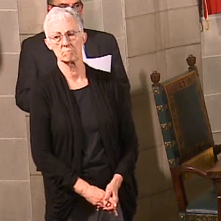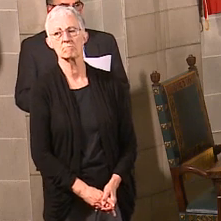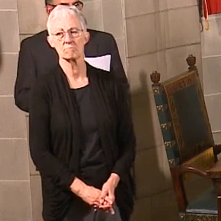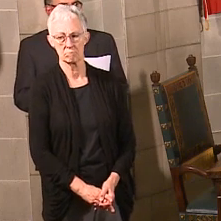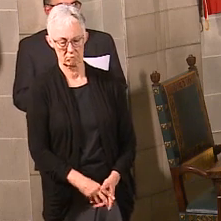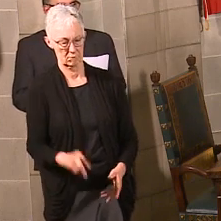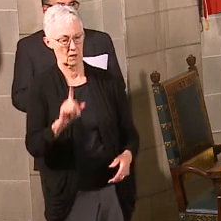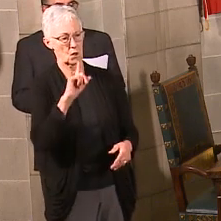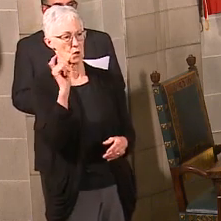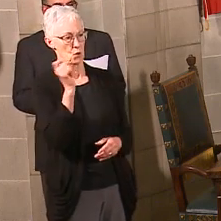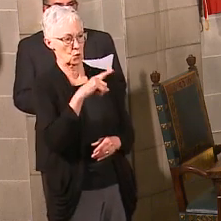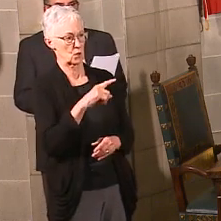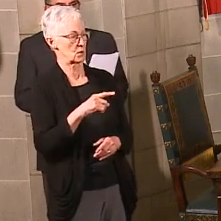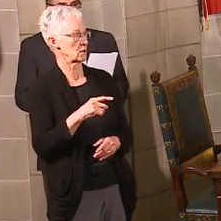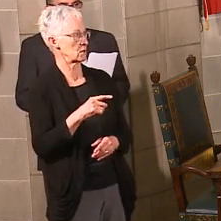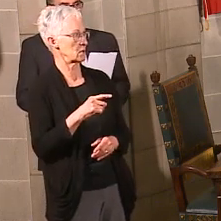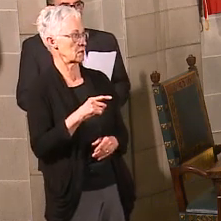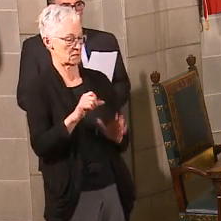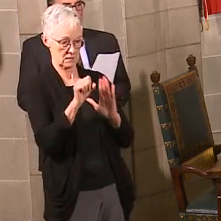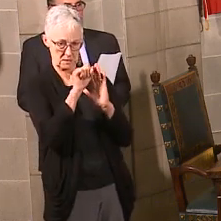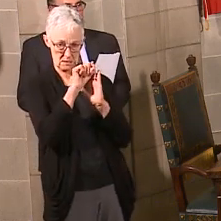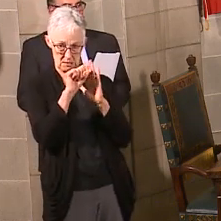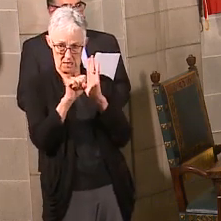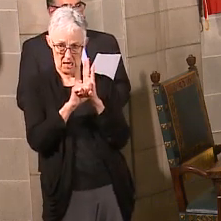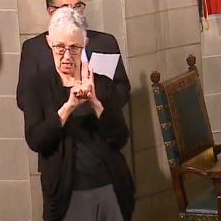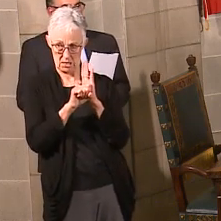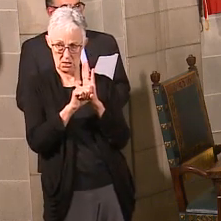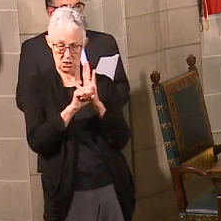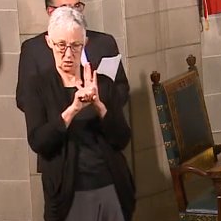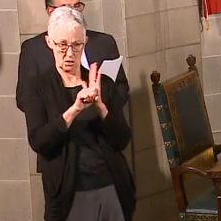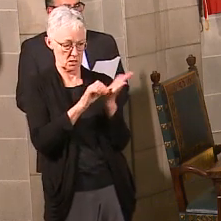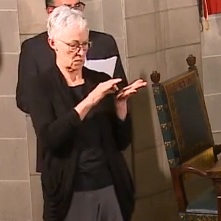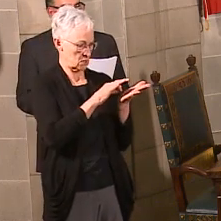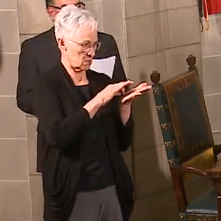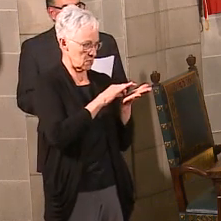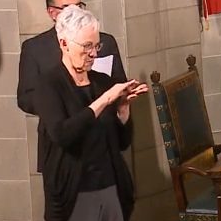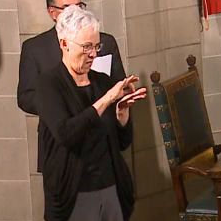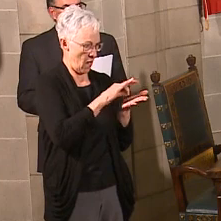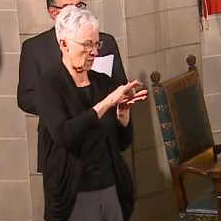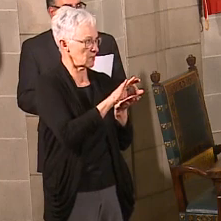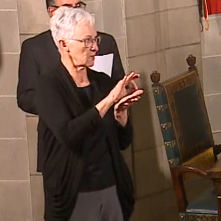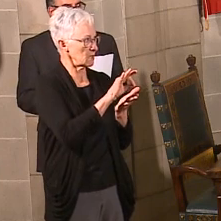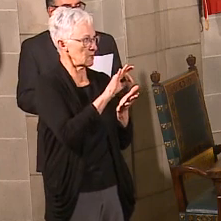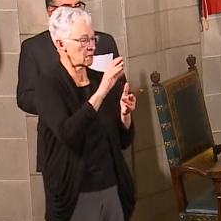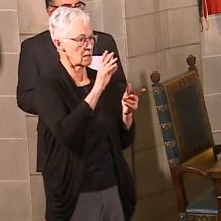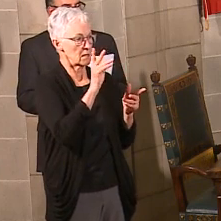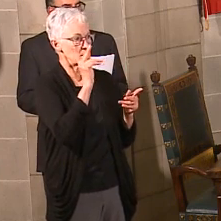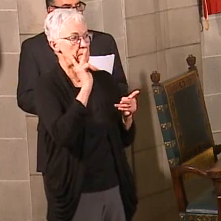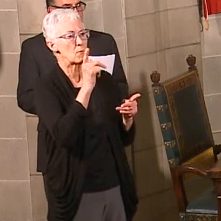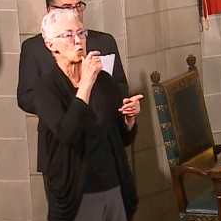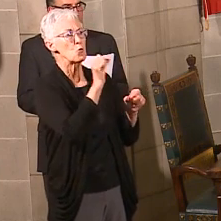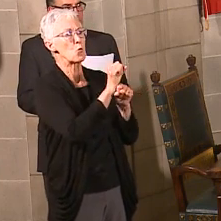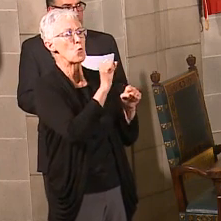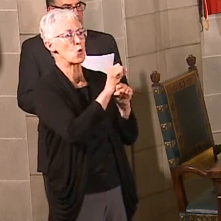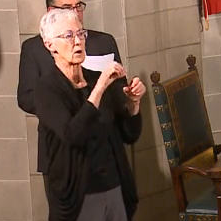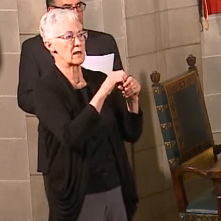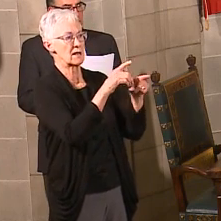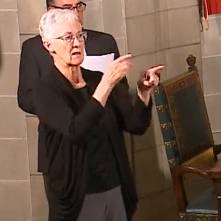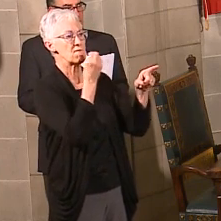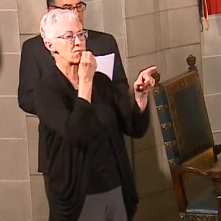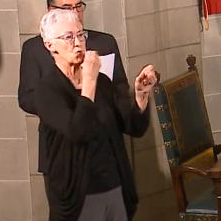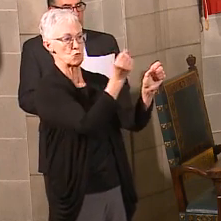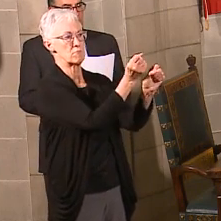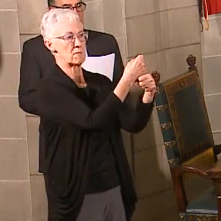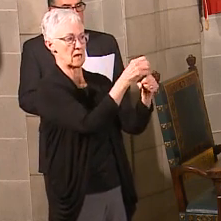So the question was, is the state tracking absences in food processing plants? And are we tracking